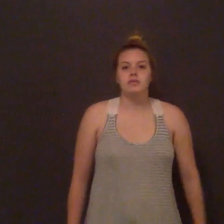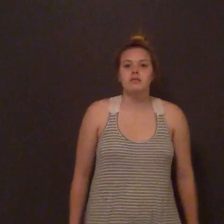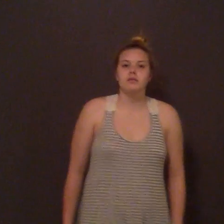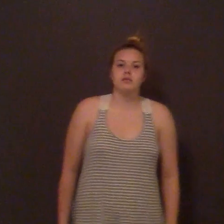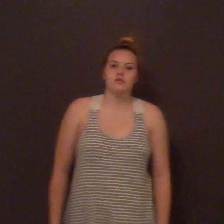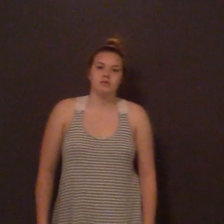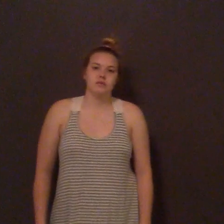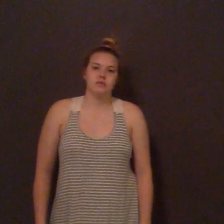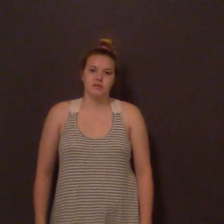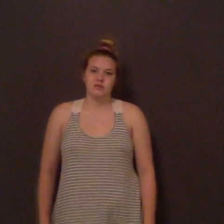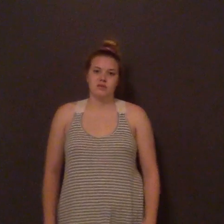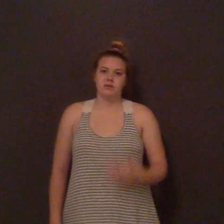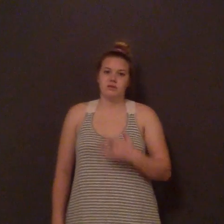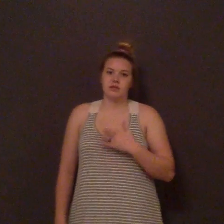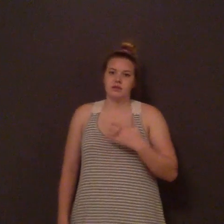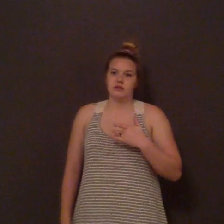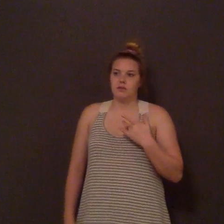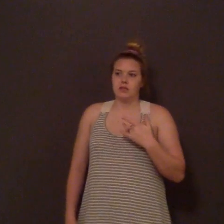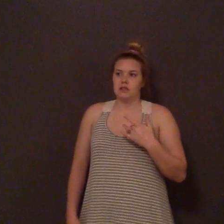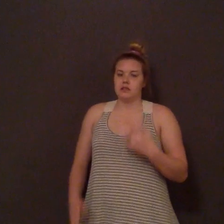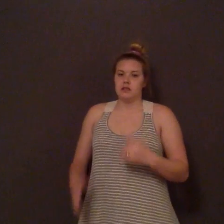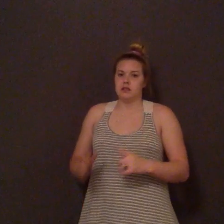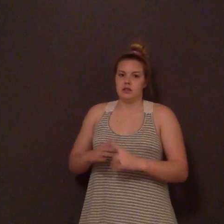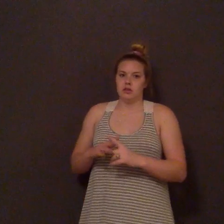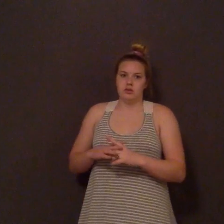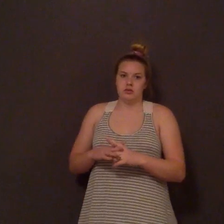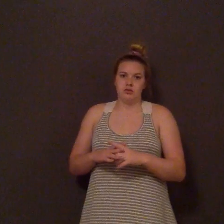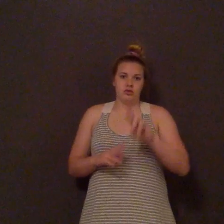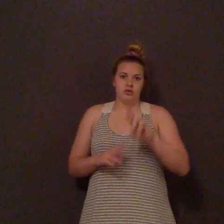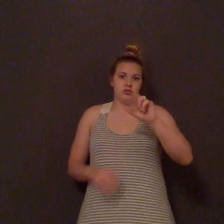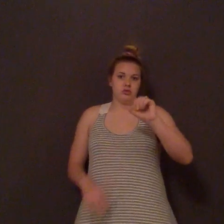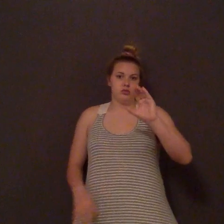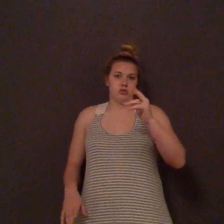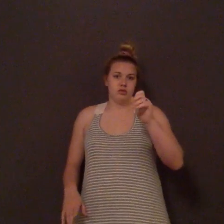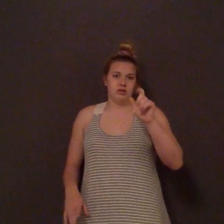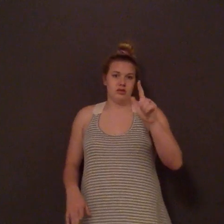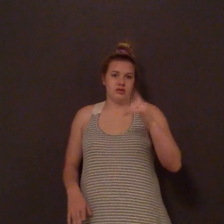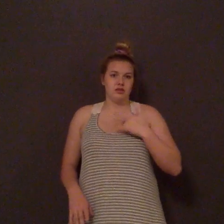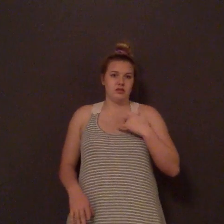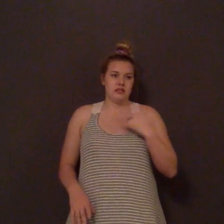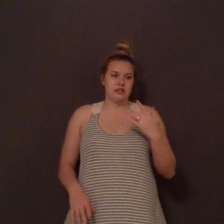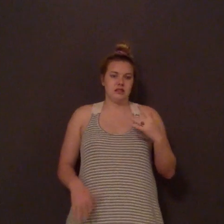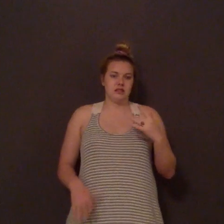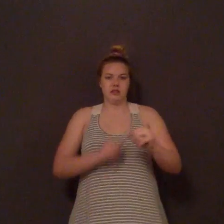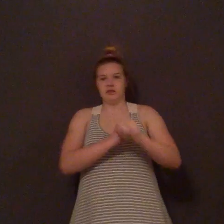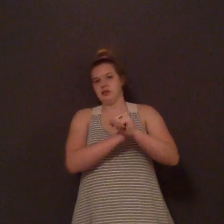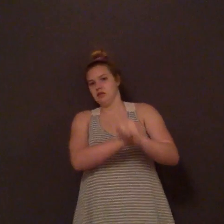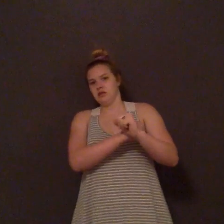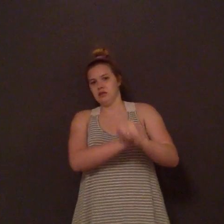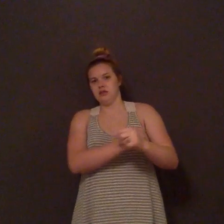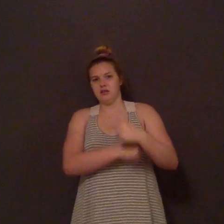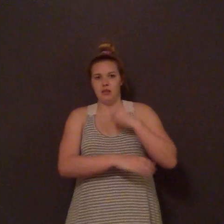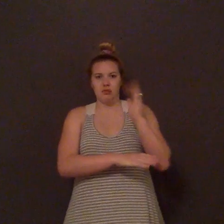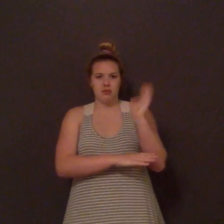but I felt put on the spot. Now I feel like Rachel's against me because of this. She's not against you, Stephen. Plus, I'm not a public speaker like he is. I've never done anything like